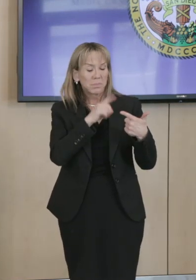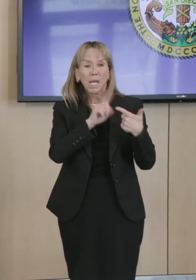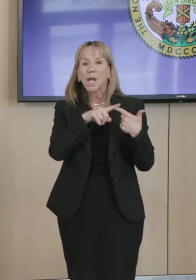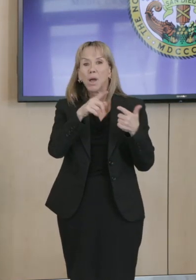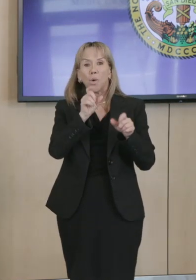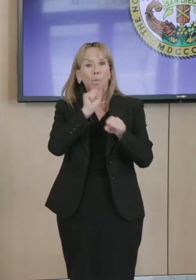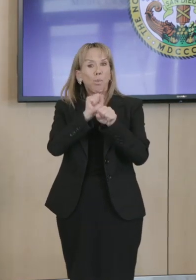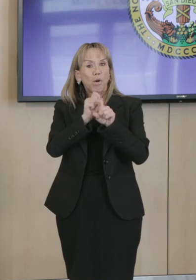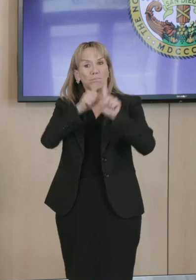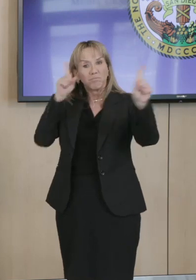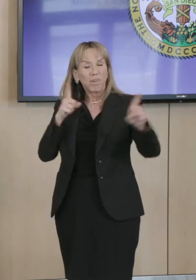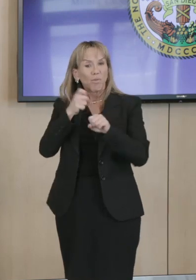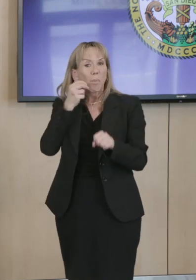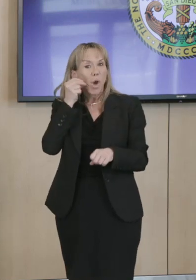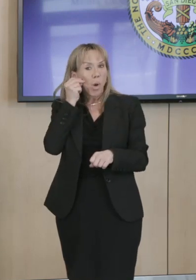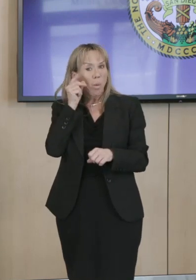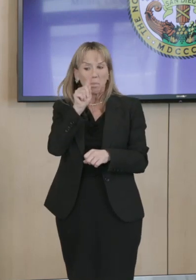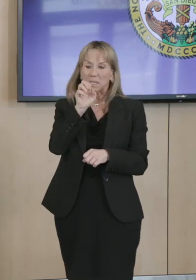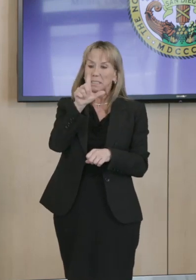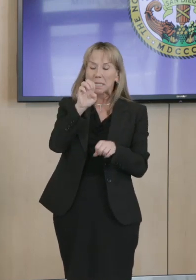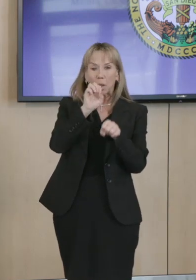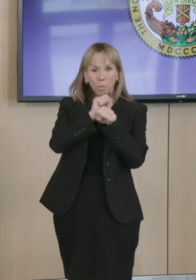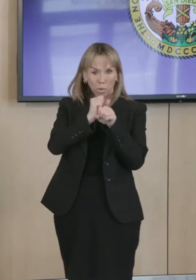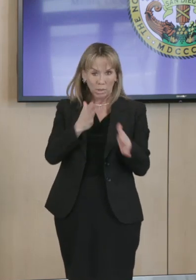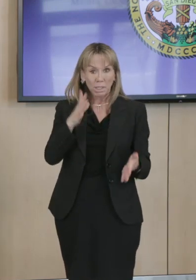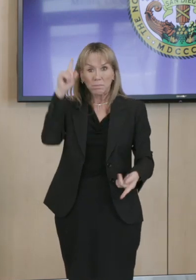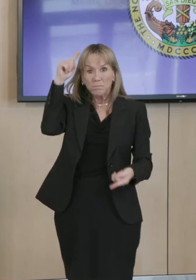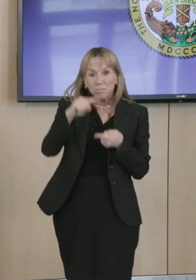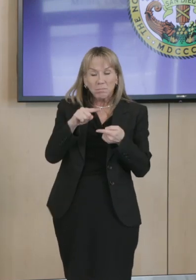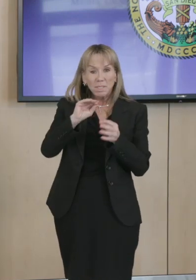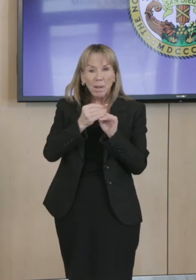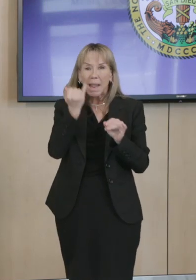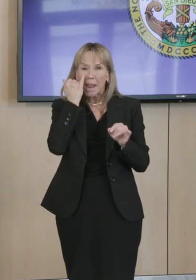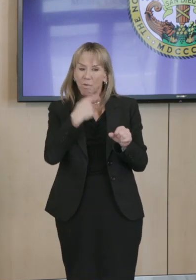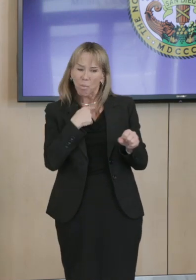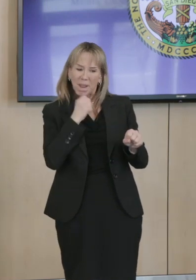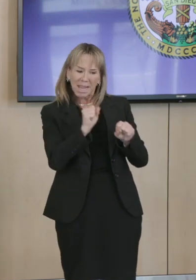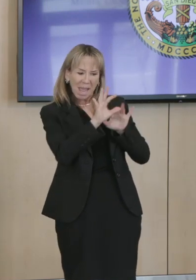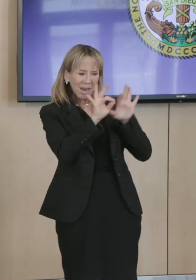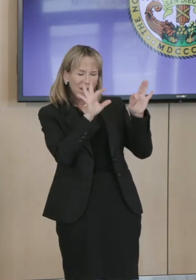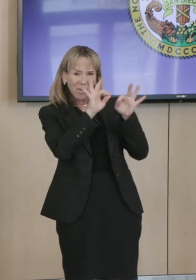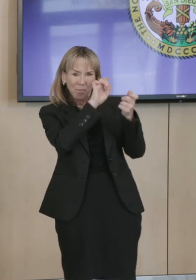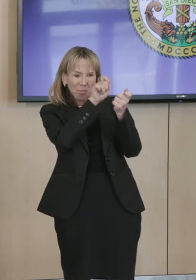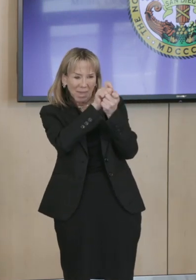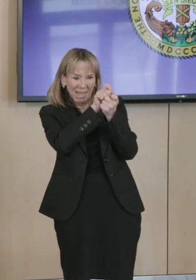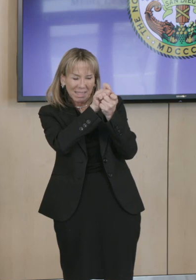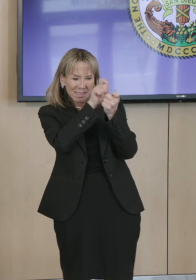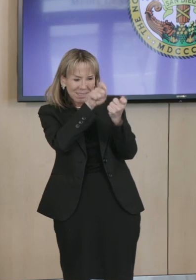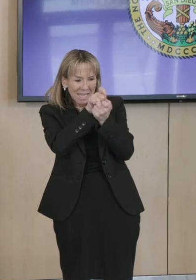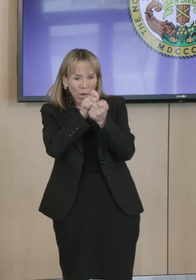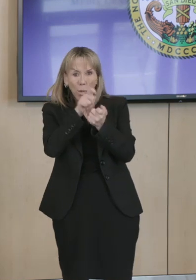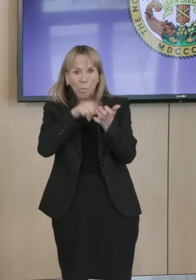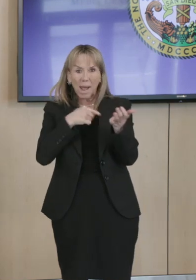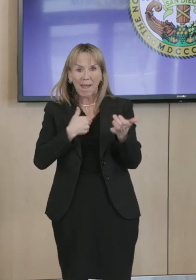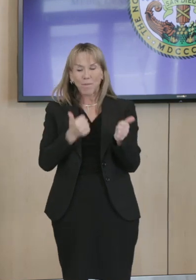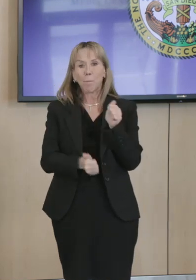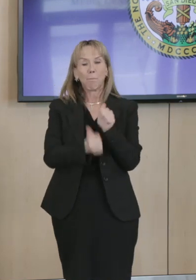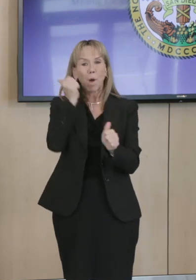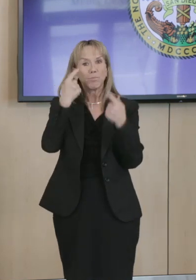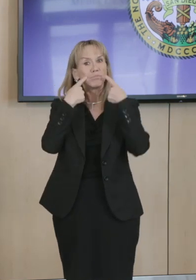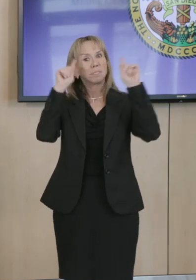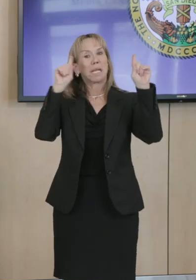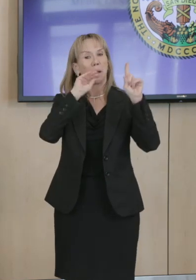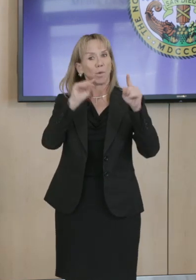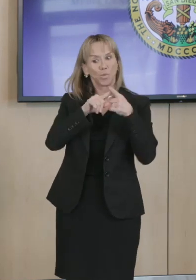teleworking contribute most to reduction? If we can pick the actual specific components that are having the most